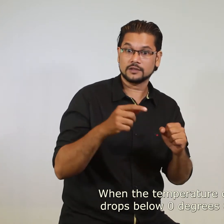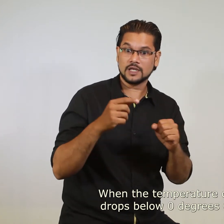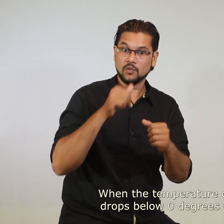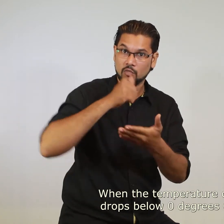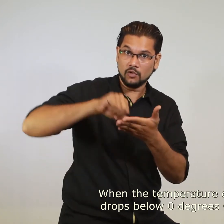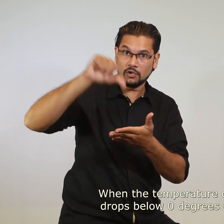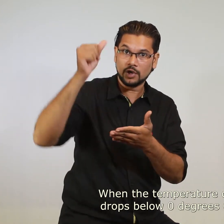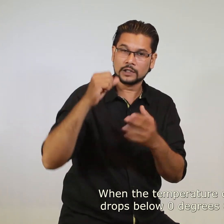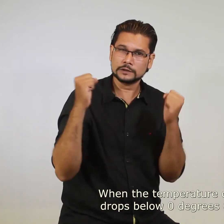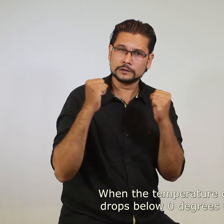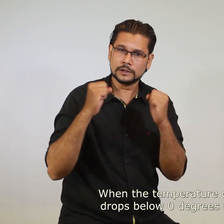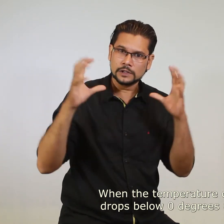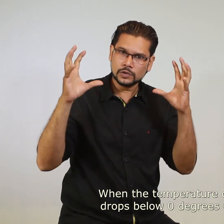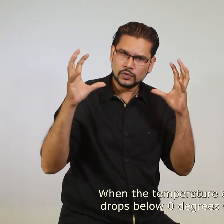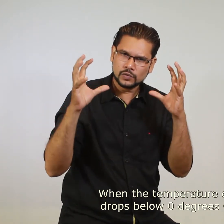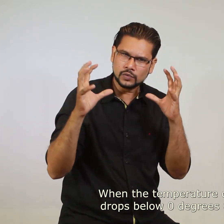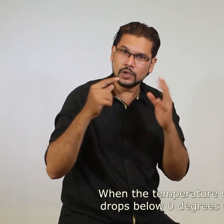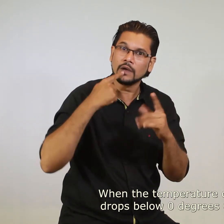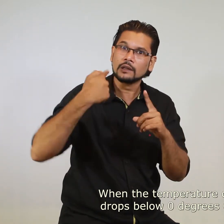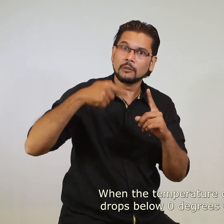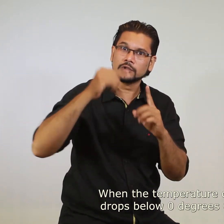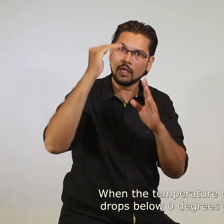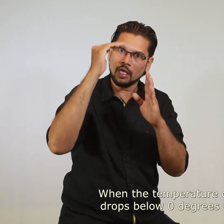When the temperature of water drops below 0 degrees Celsius,